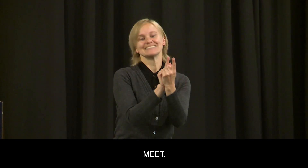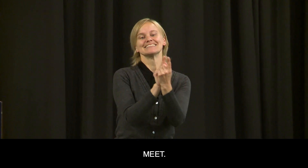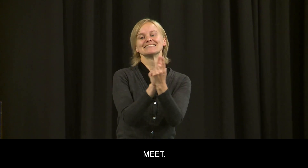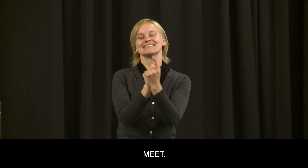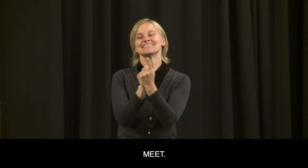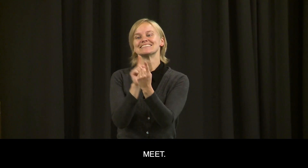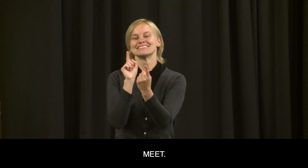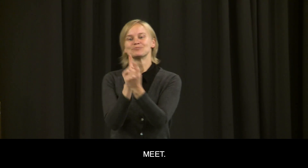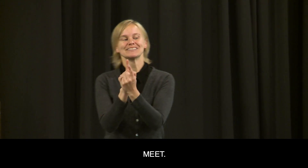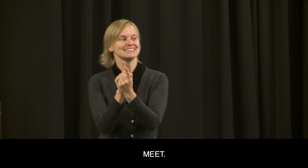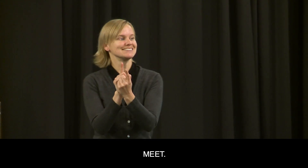Meet.